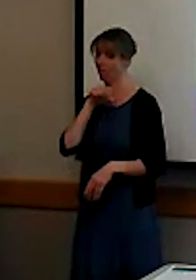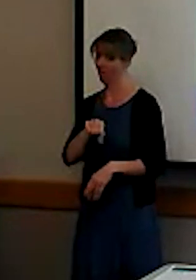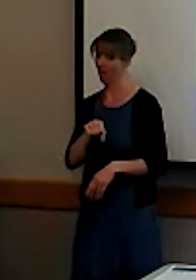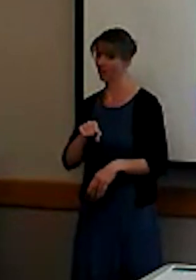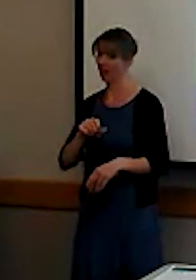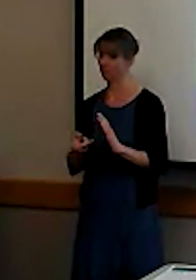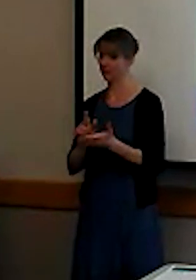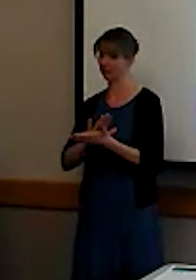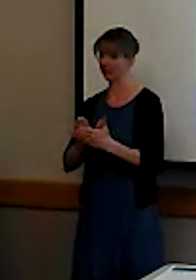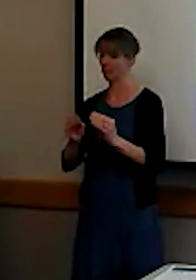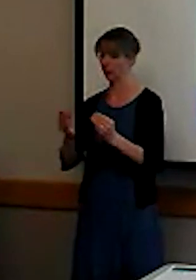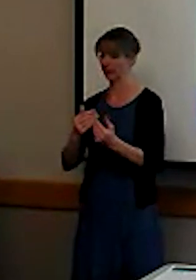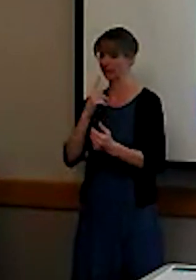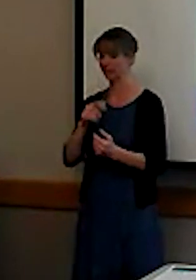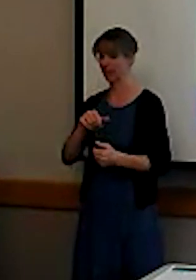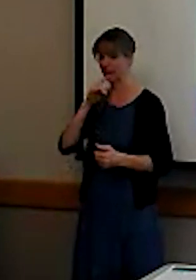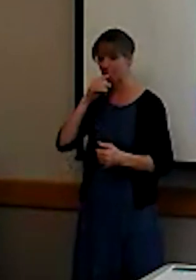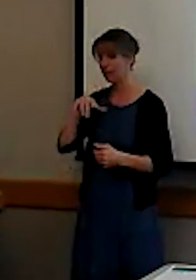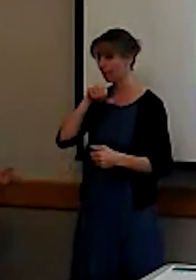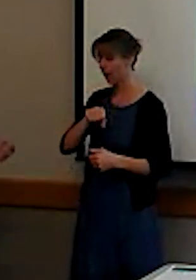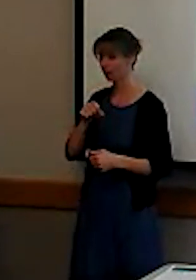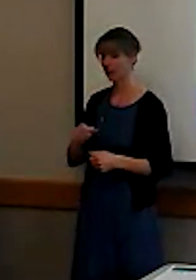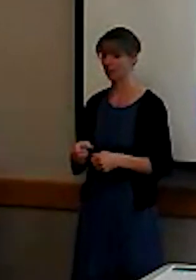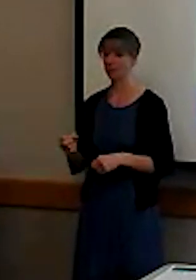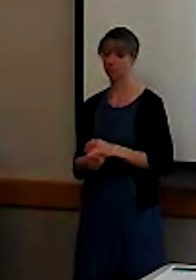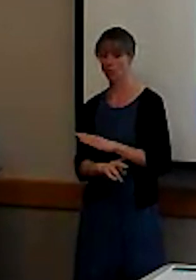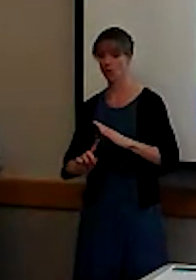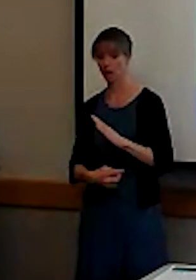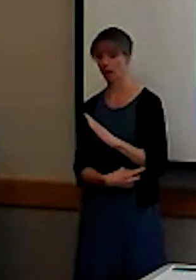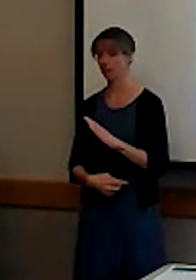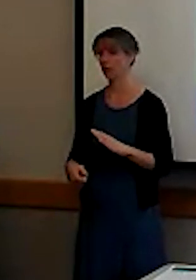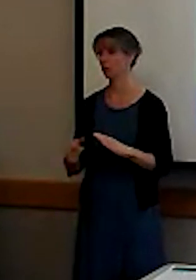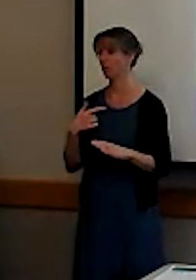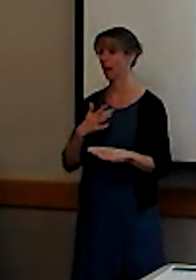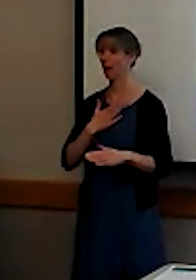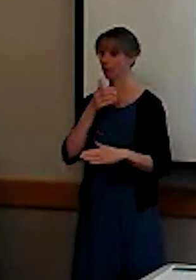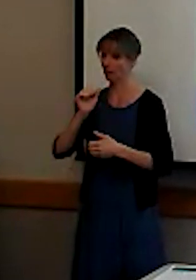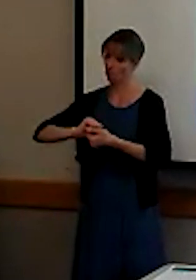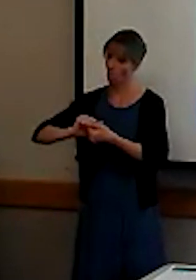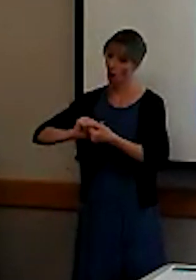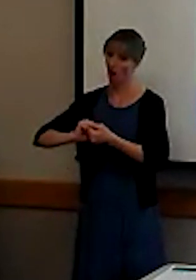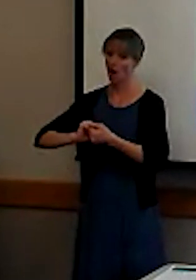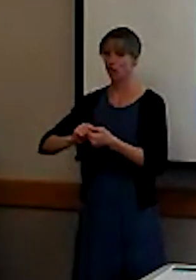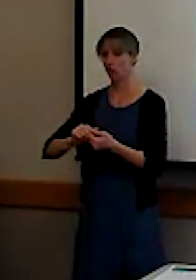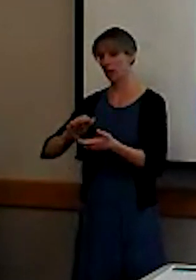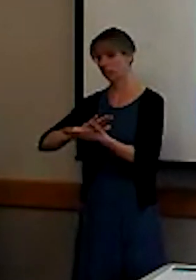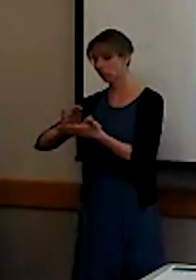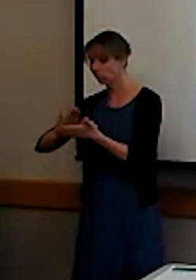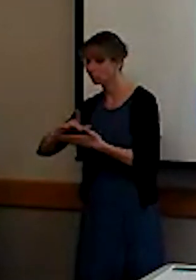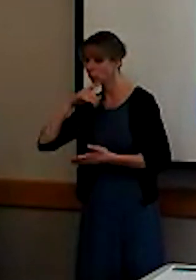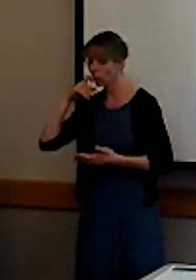it makes cleanup easier, but the kids love it because they're trash. So they're all happy. They don't have to wash it and dry